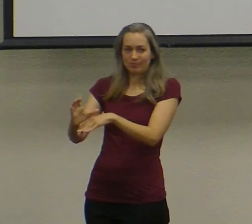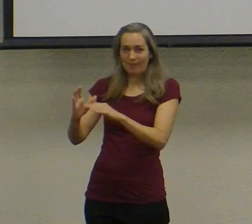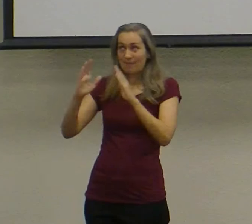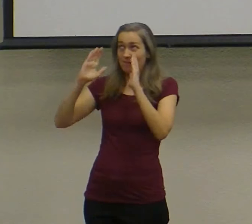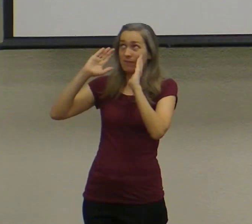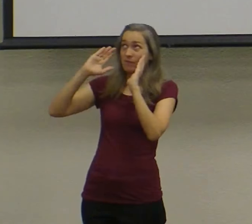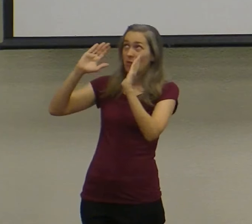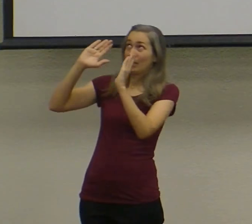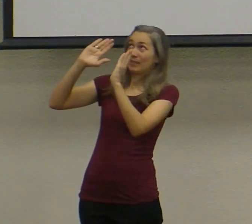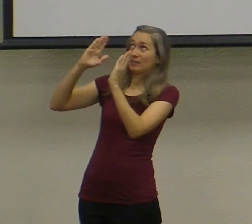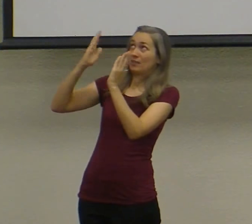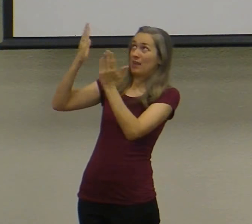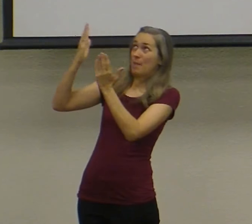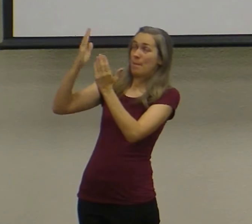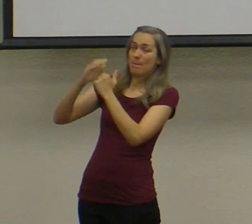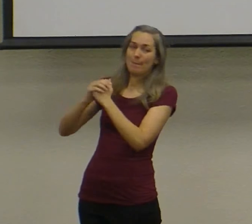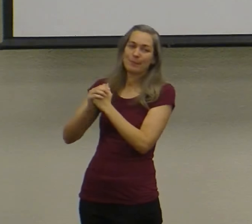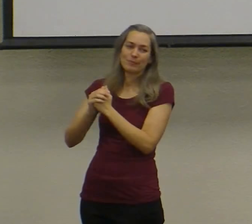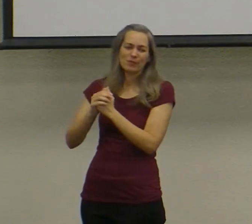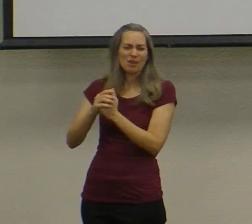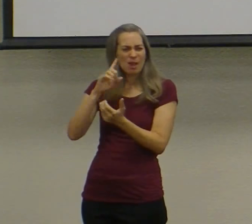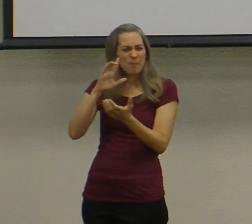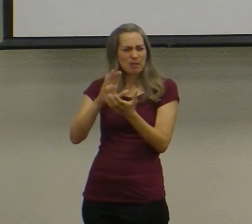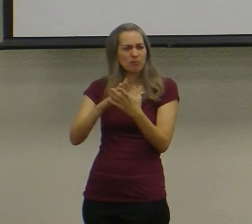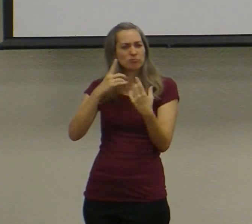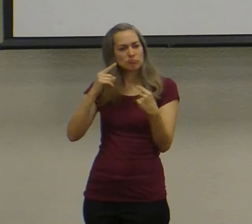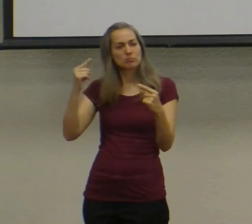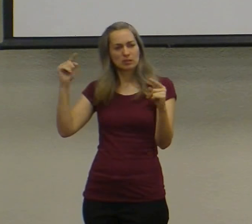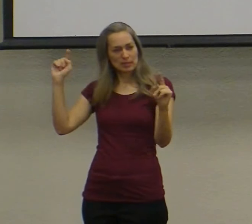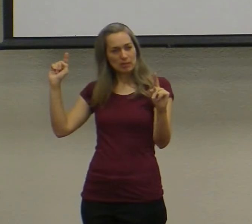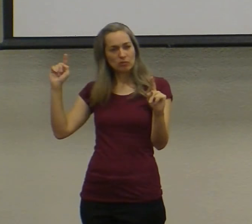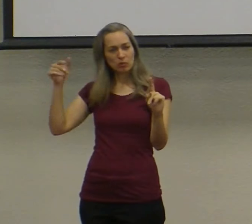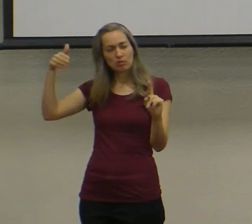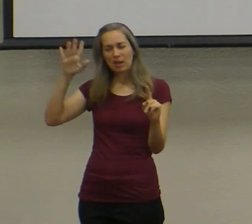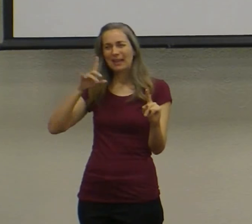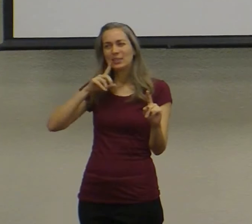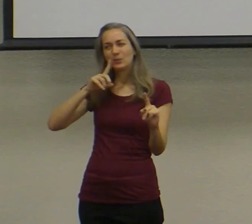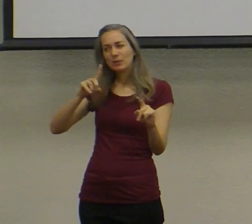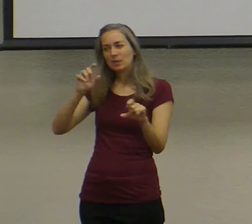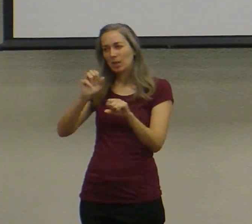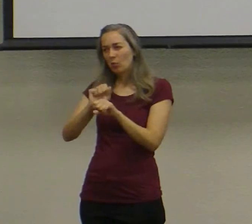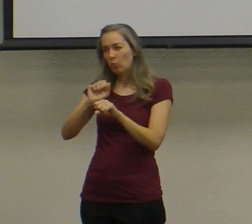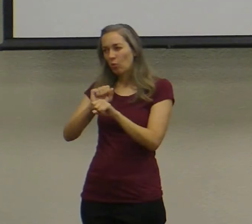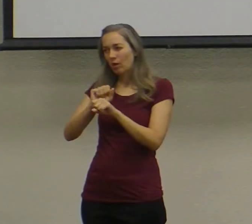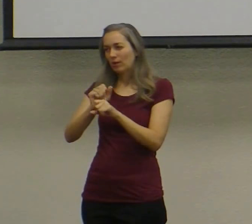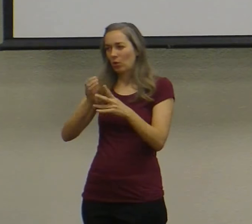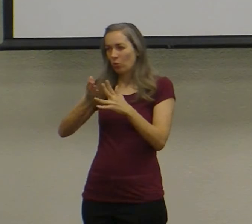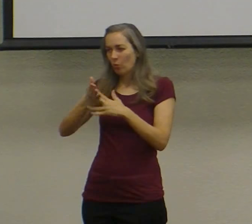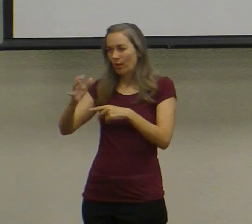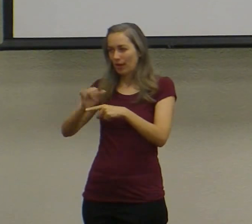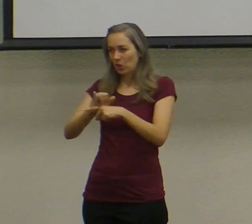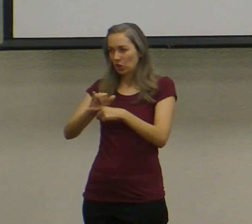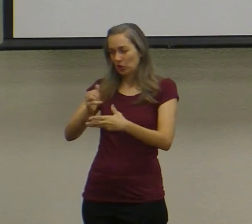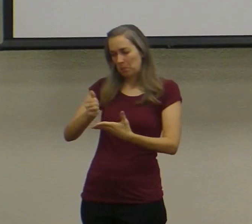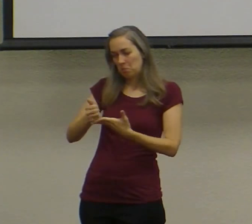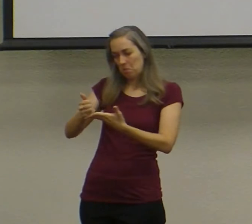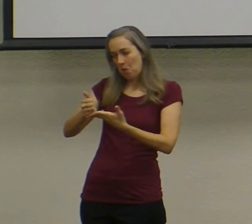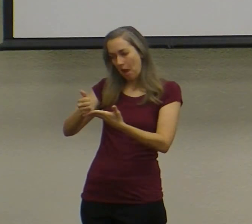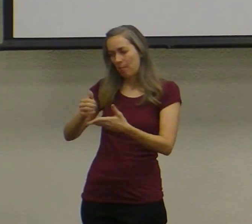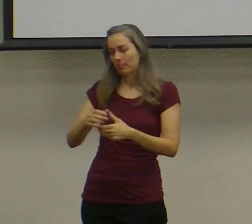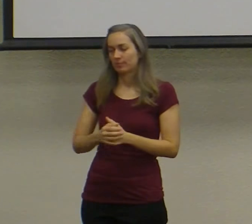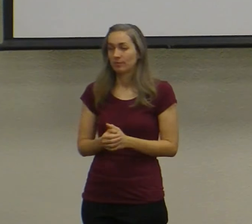focus on Him. And I believe that was accomplished. I think God really worked through the internship to help that. Right